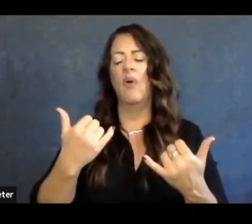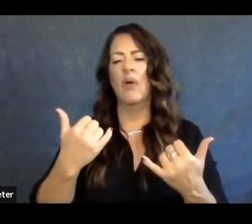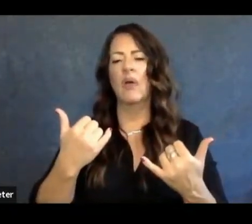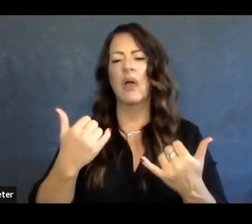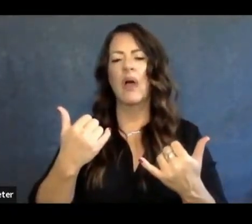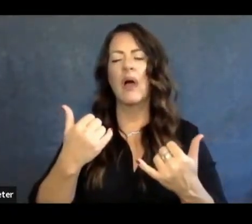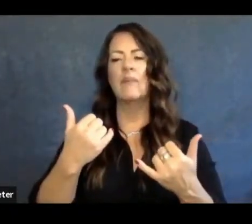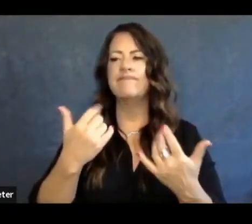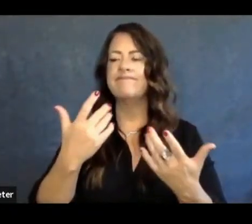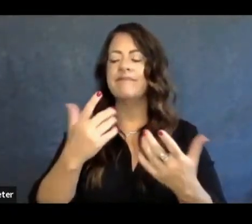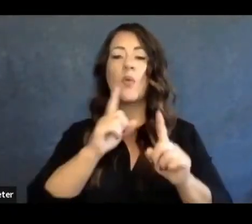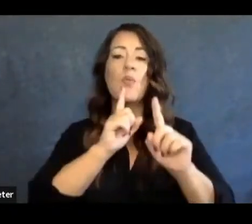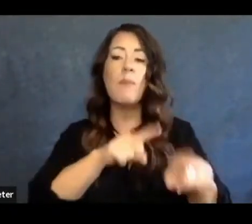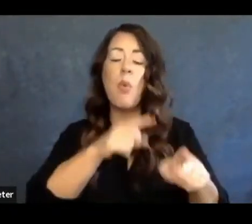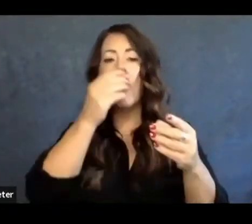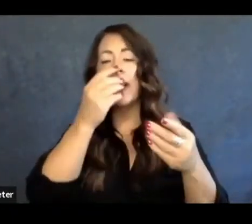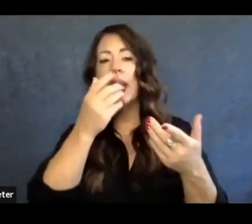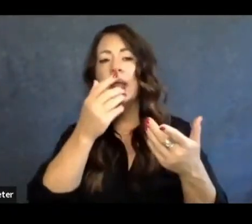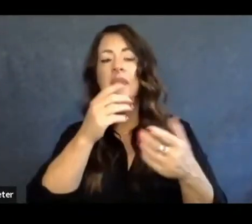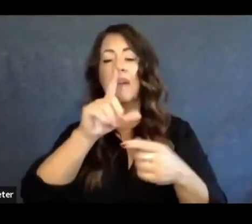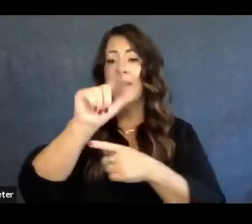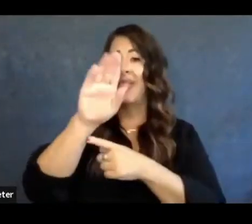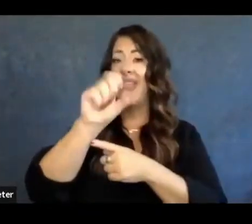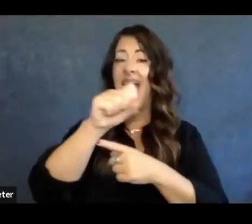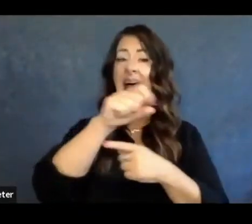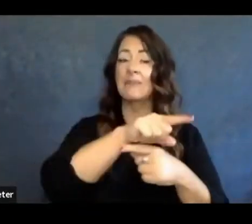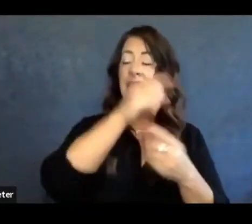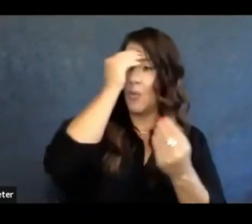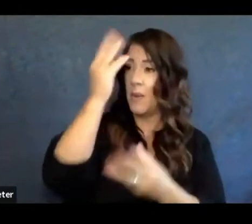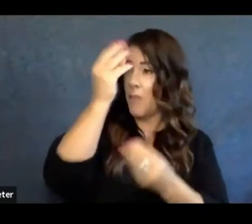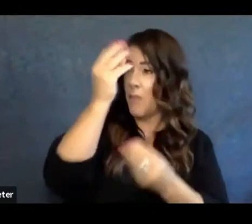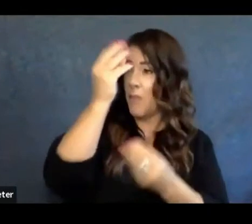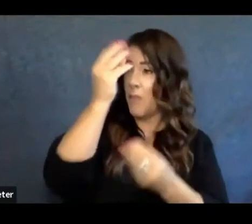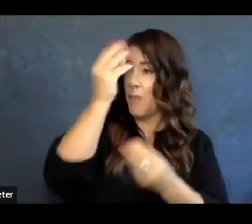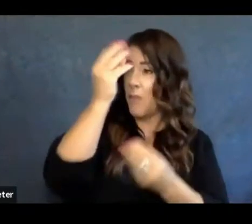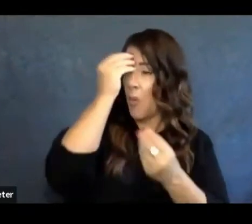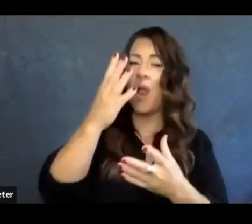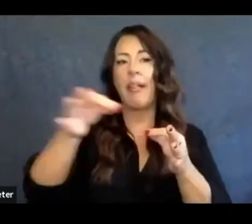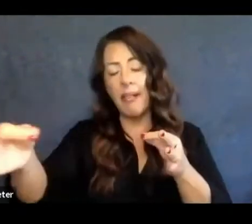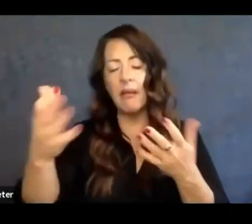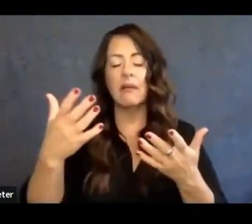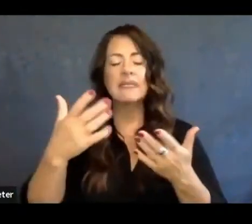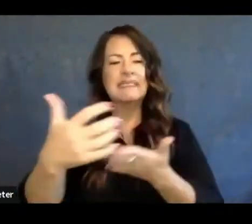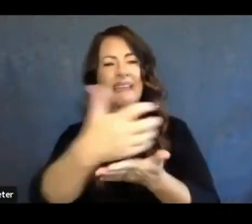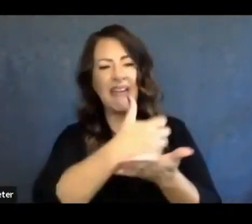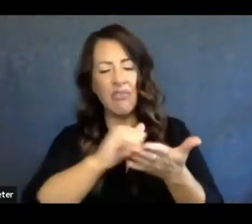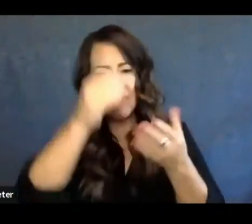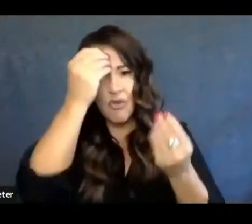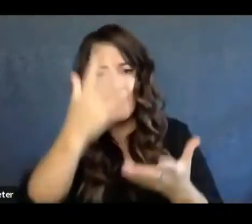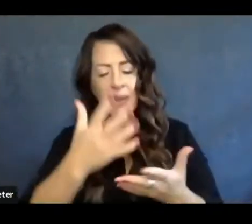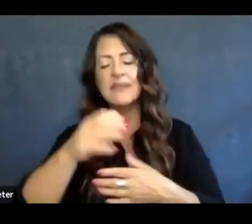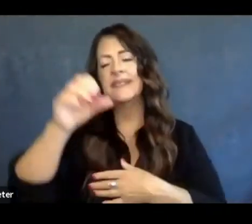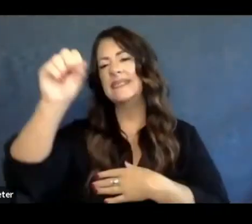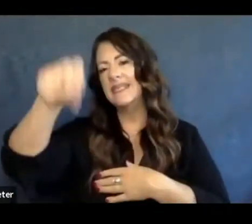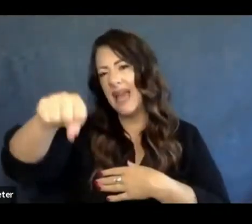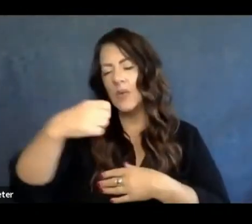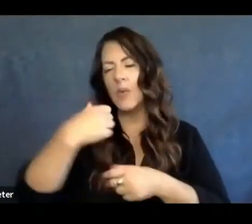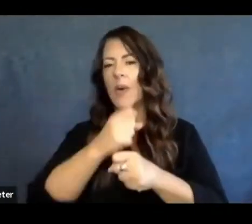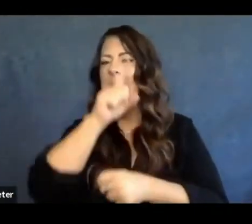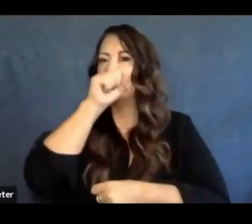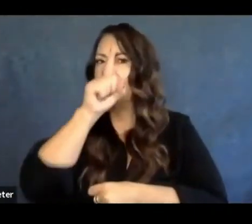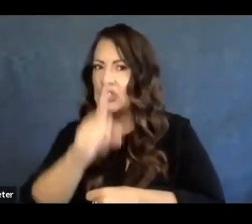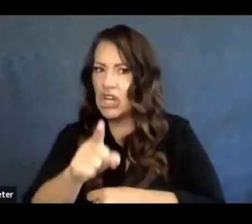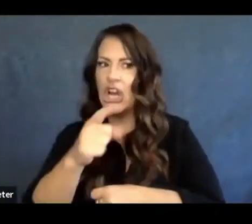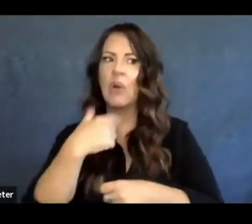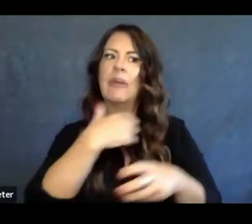reporting delays from labs, turnaround time challenges. So together, yes, we want to be certain to get these